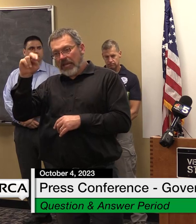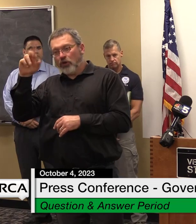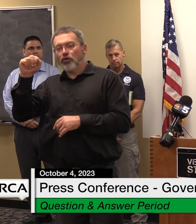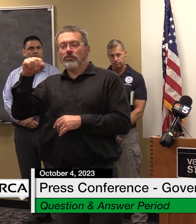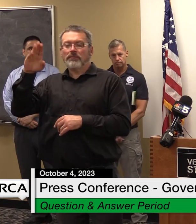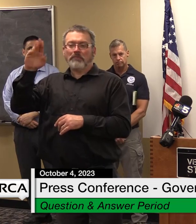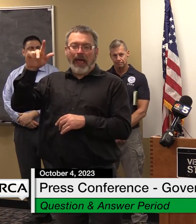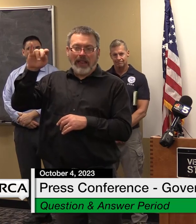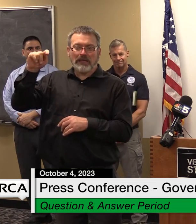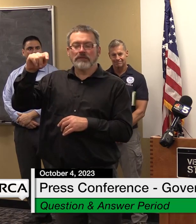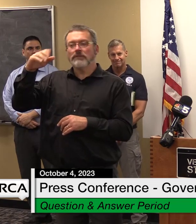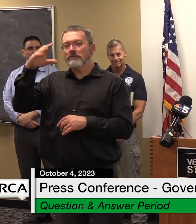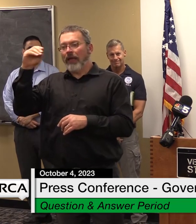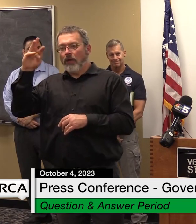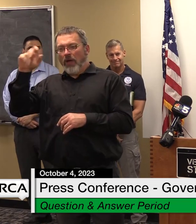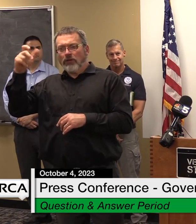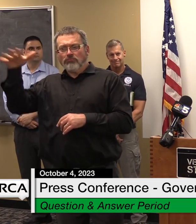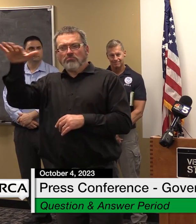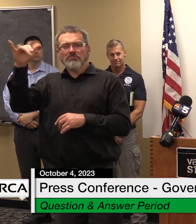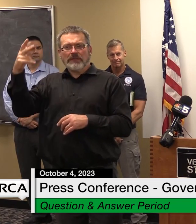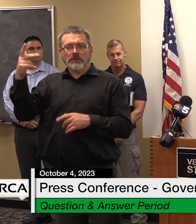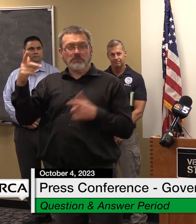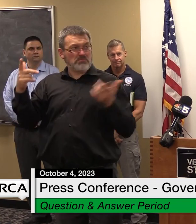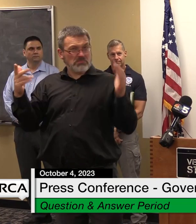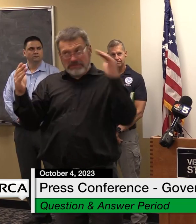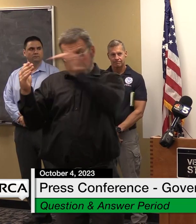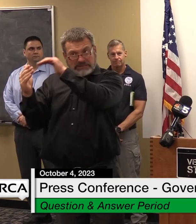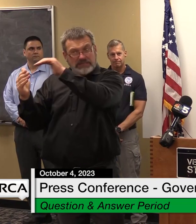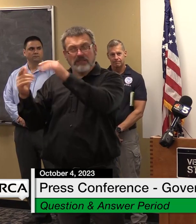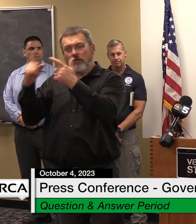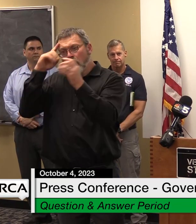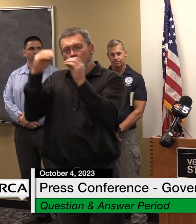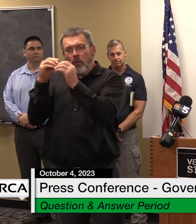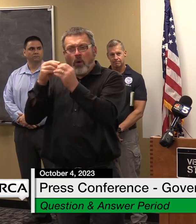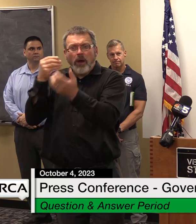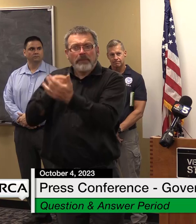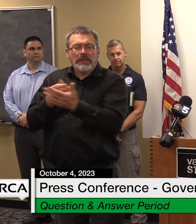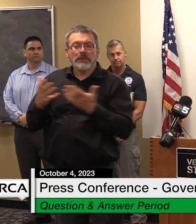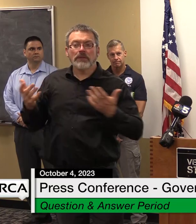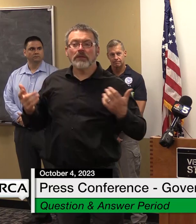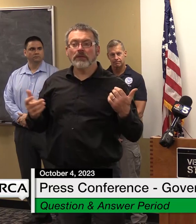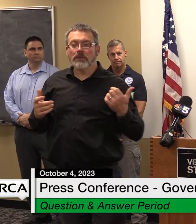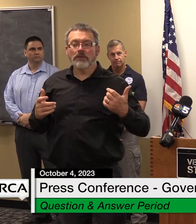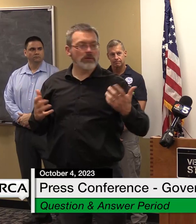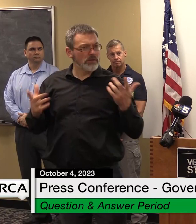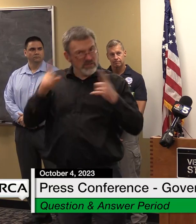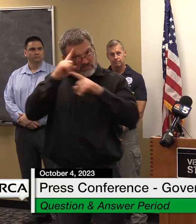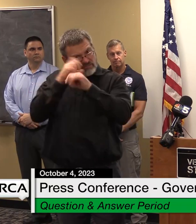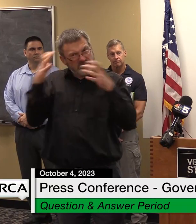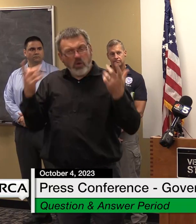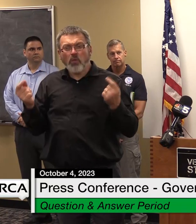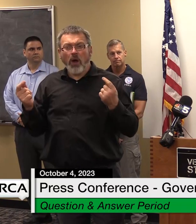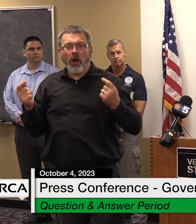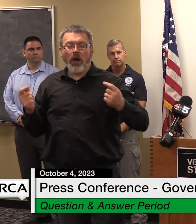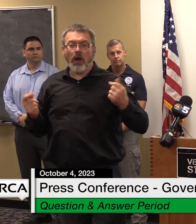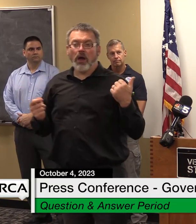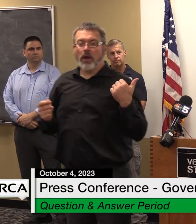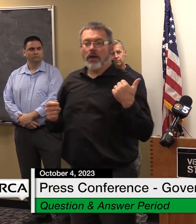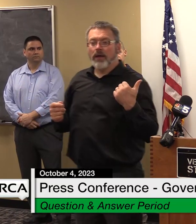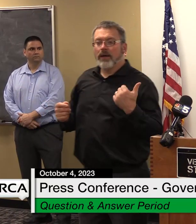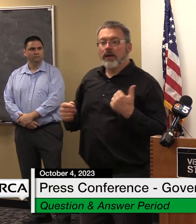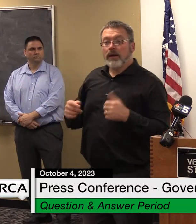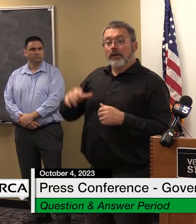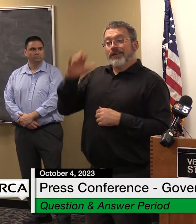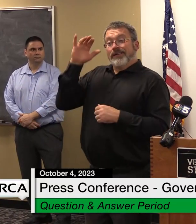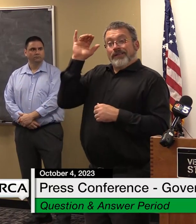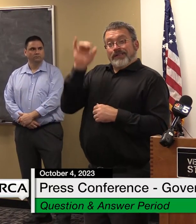yes, are you hoping for more? Yes. Than just, okay. And what does that look like? Well, it's for major projects like